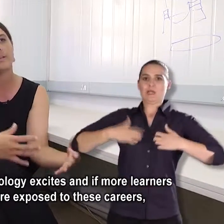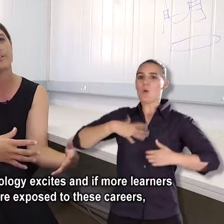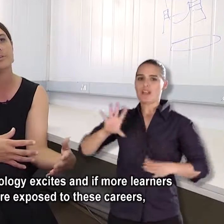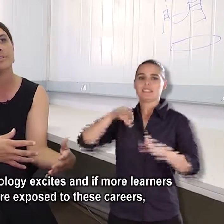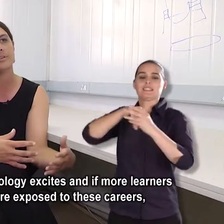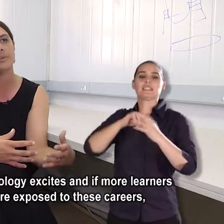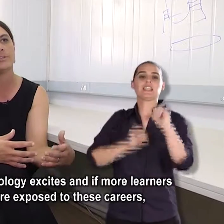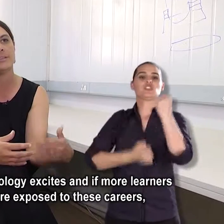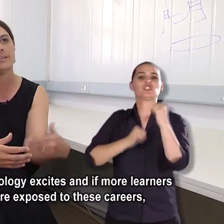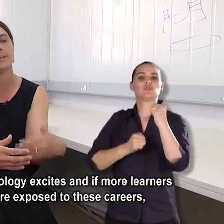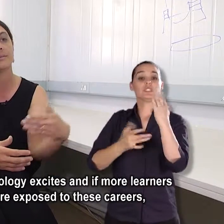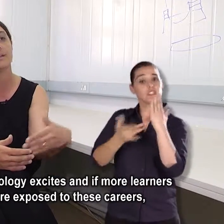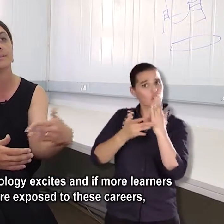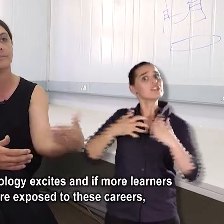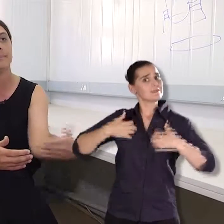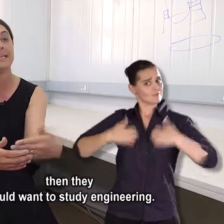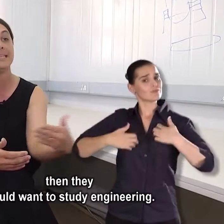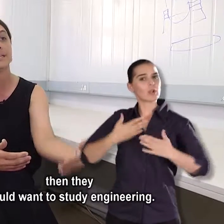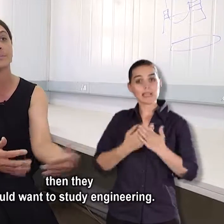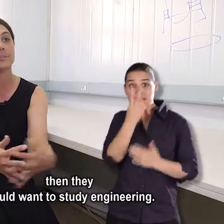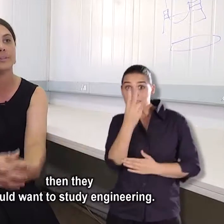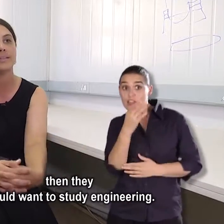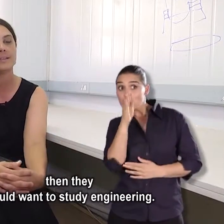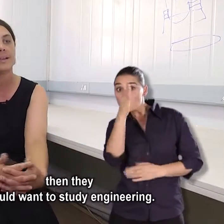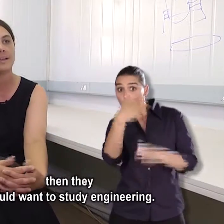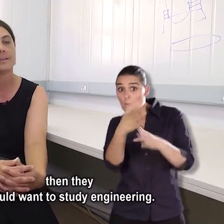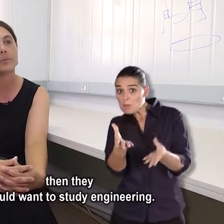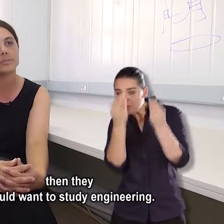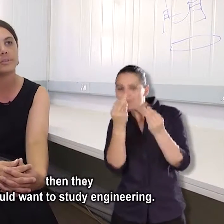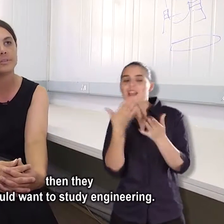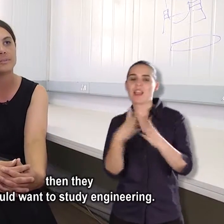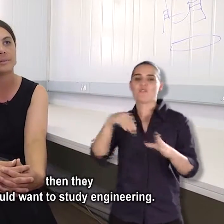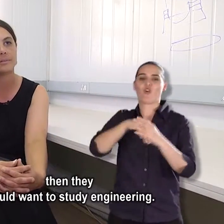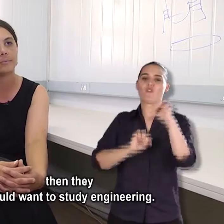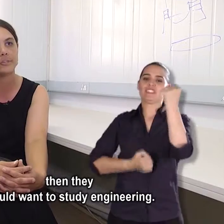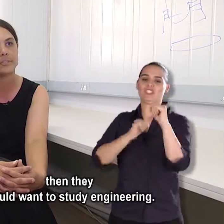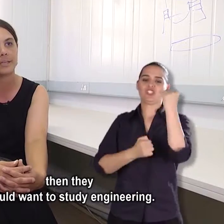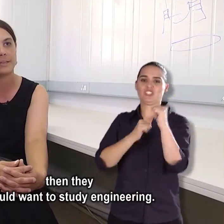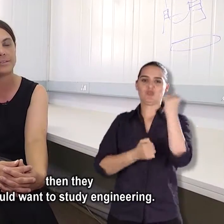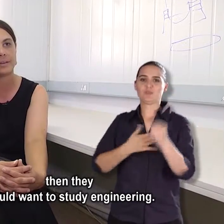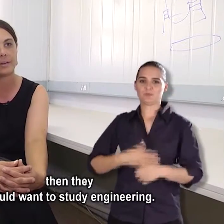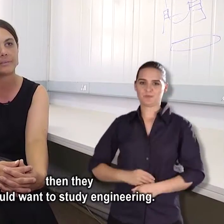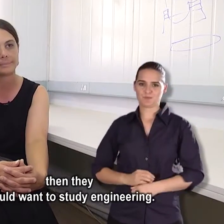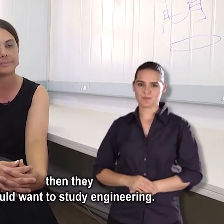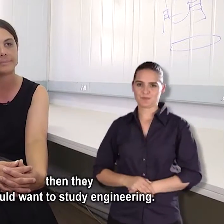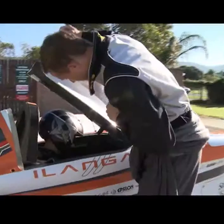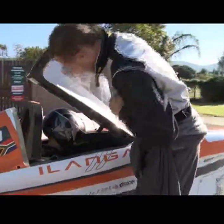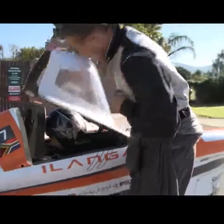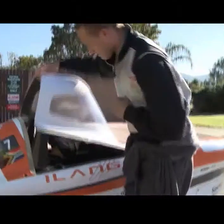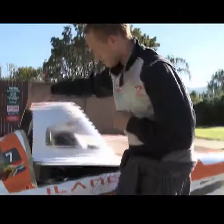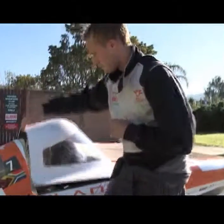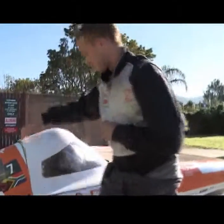put yourself in a position where you see the career that leads up to that, I think more students will want to study engineering.